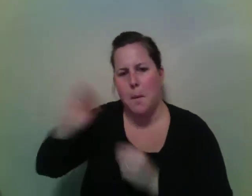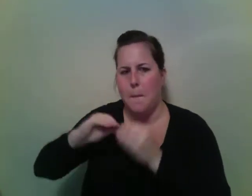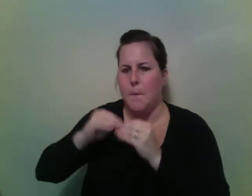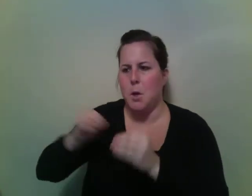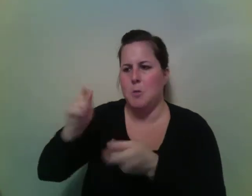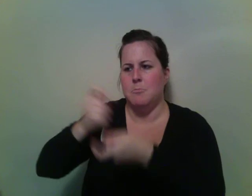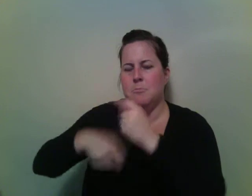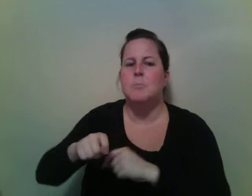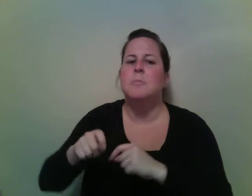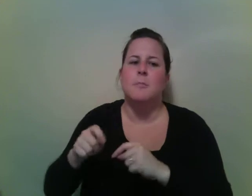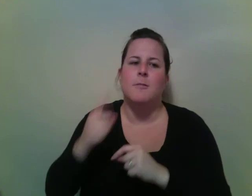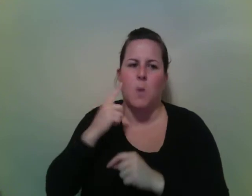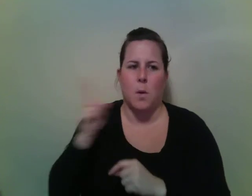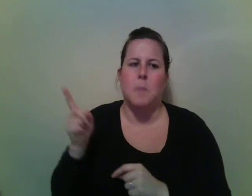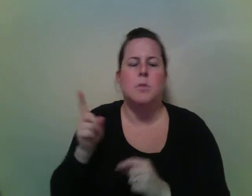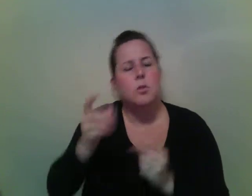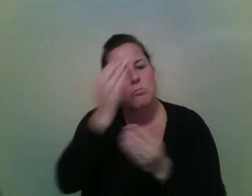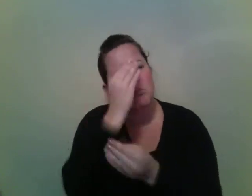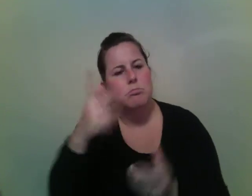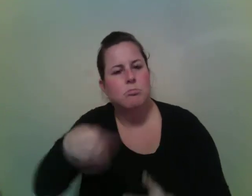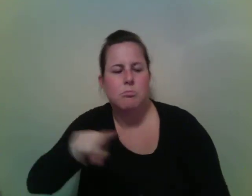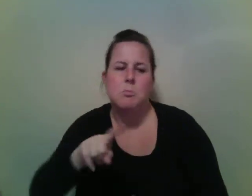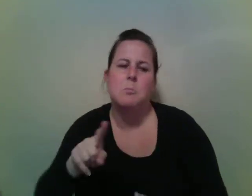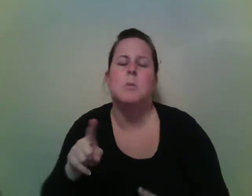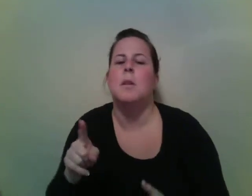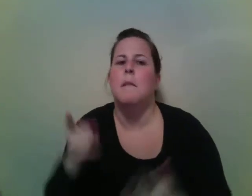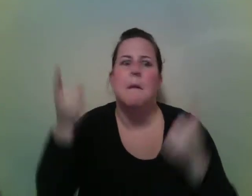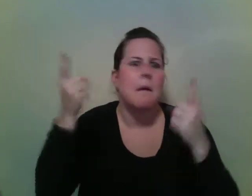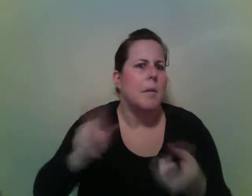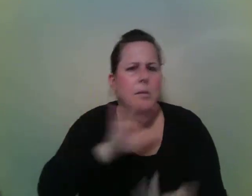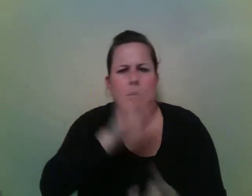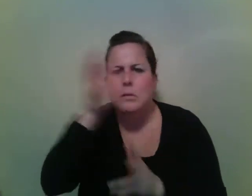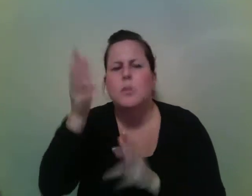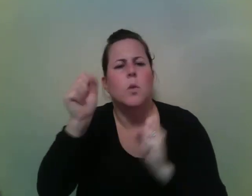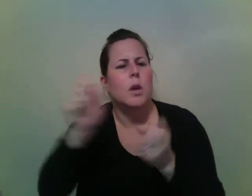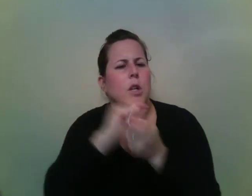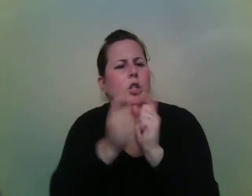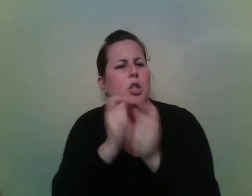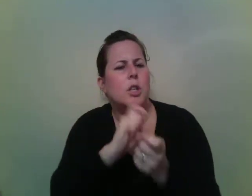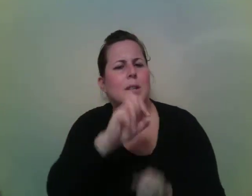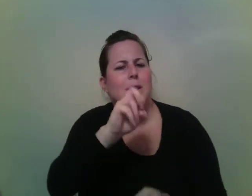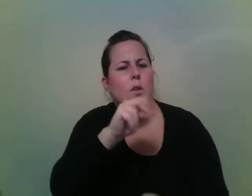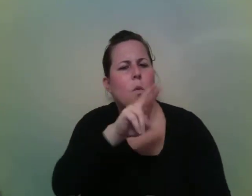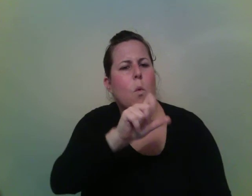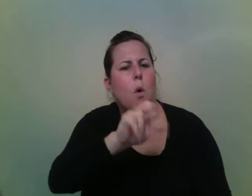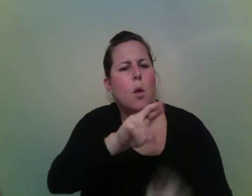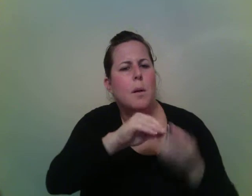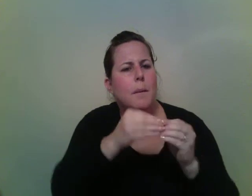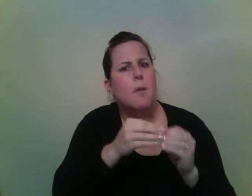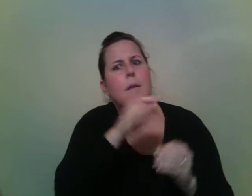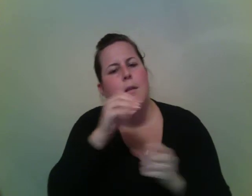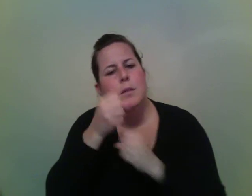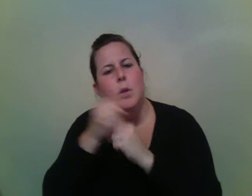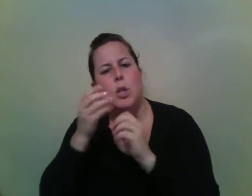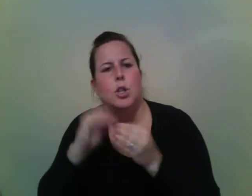enroller and sponsor. So just so you know, in case something like that happens, you can change the enroller. But 99% of the time that I've done this,